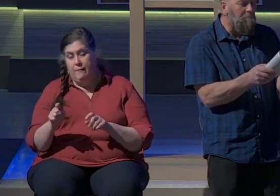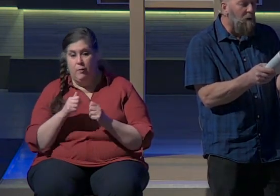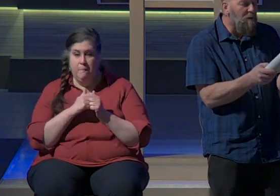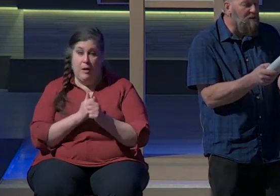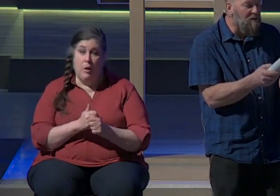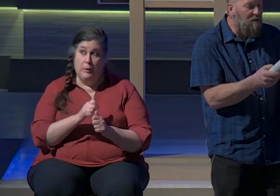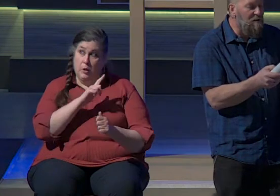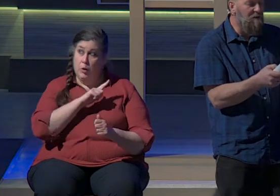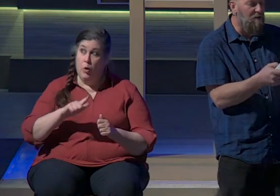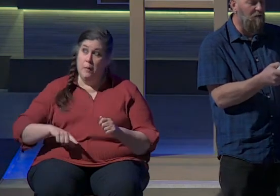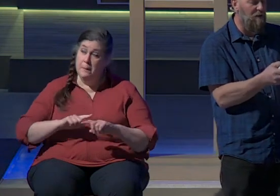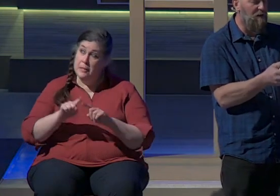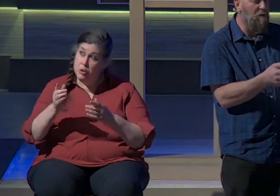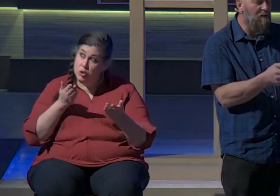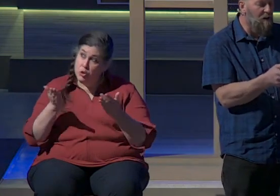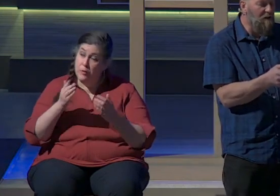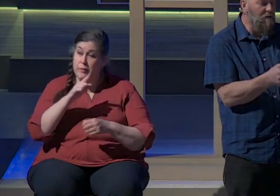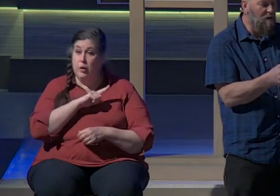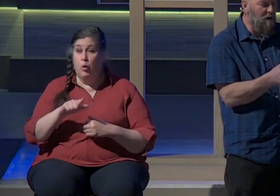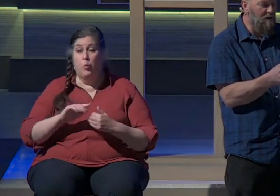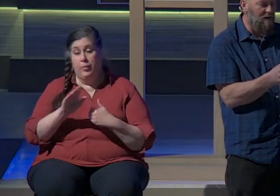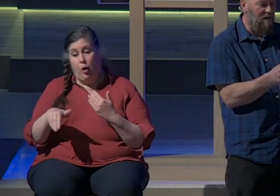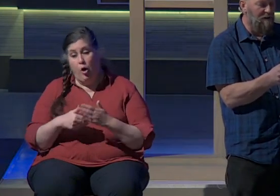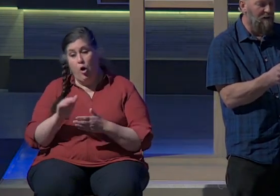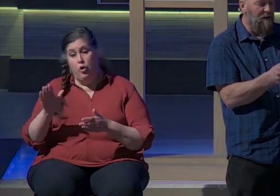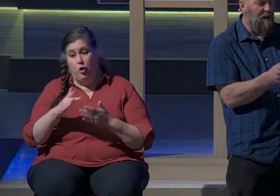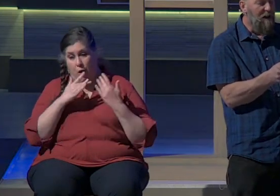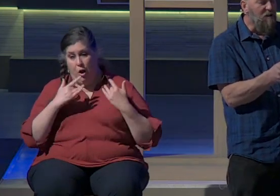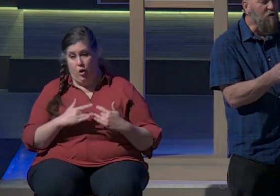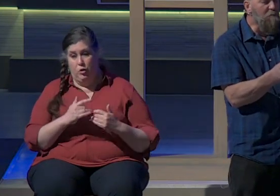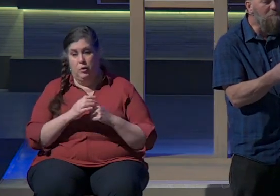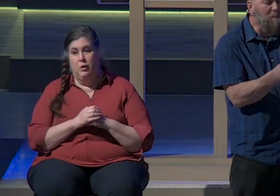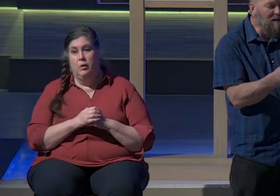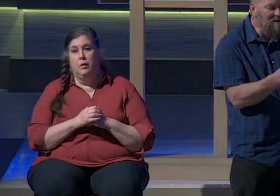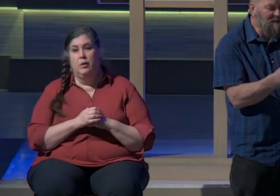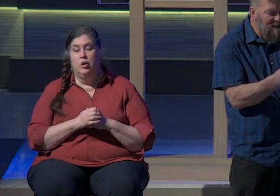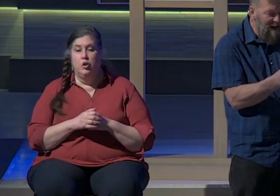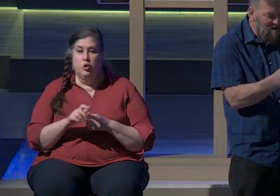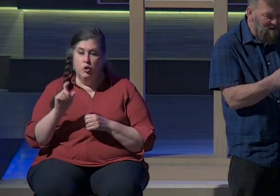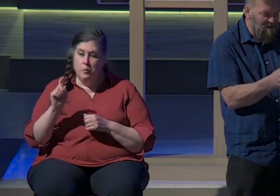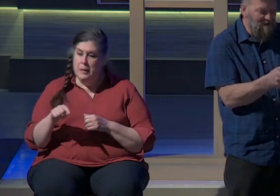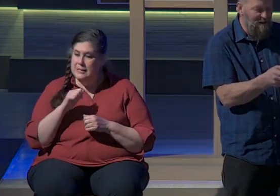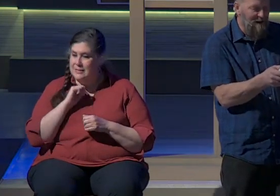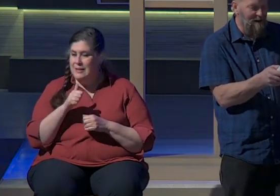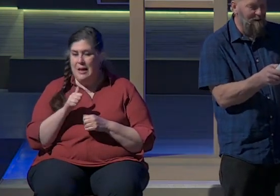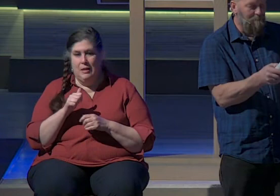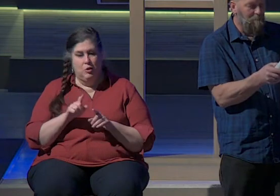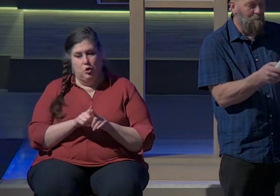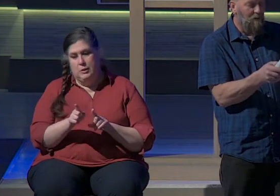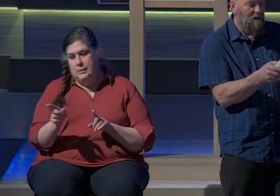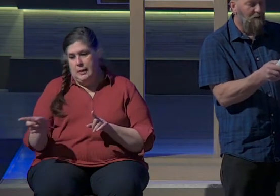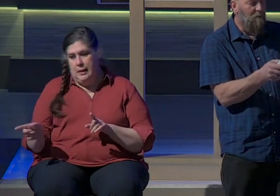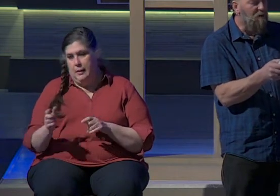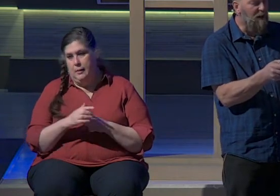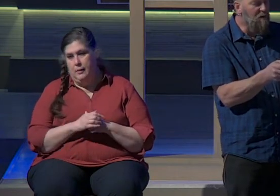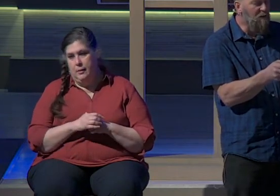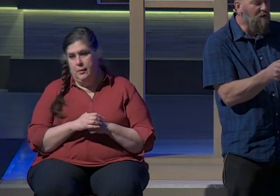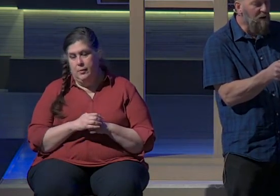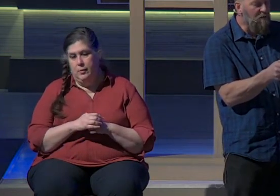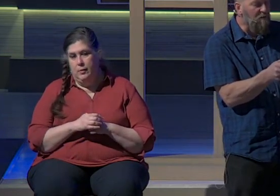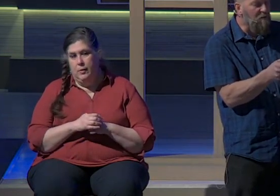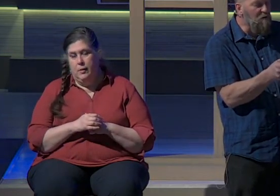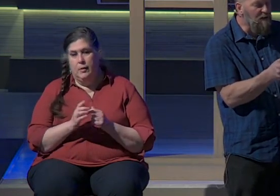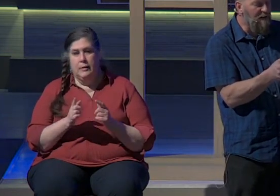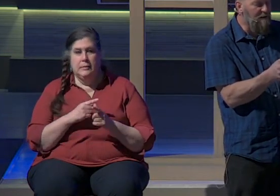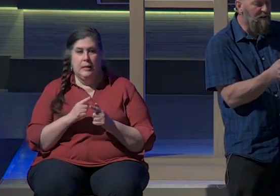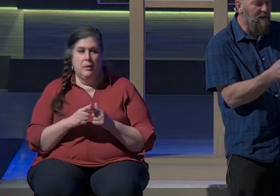Lord, but serve the Lord with all your heart. You must not turn aside, for then you would go